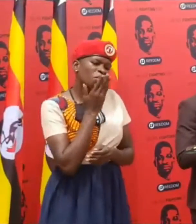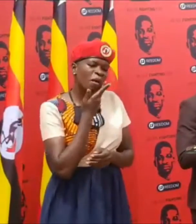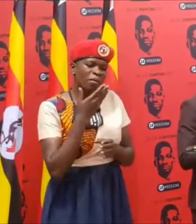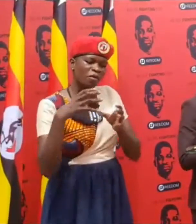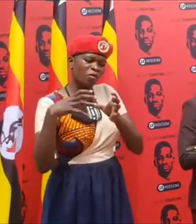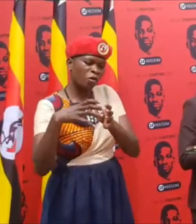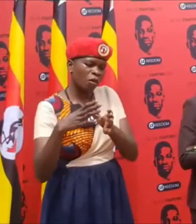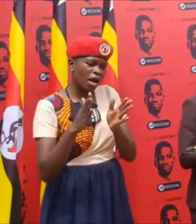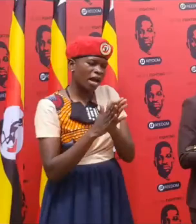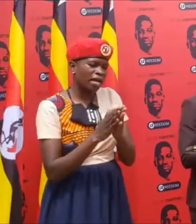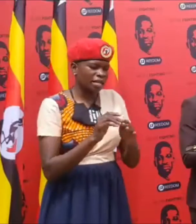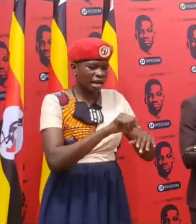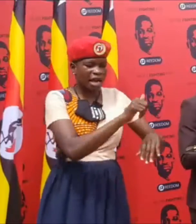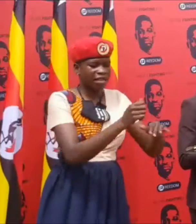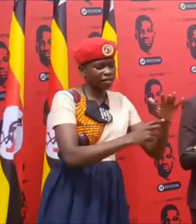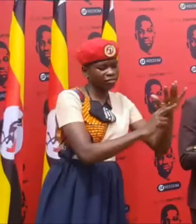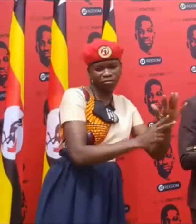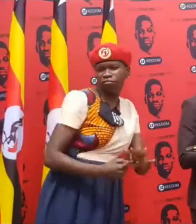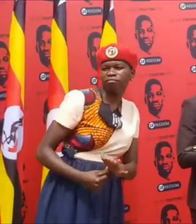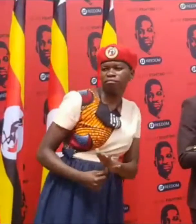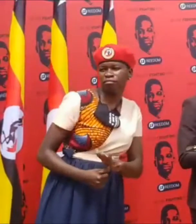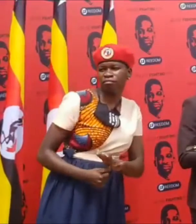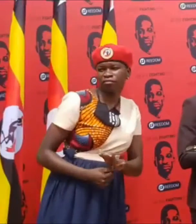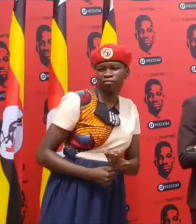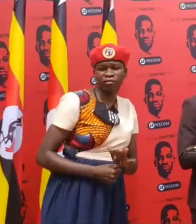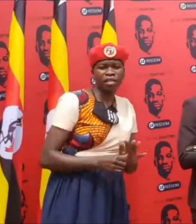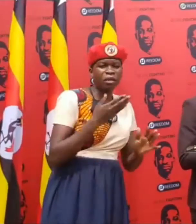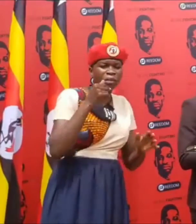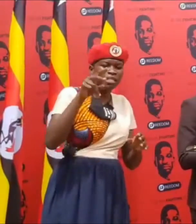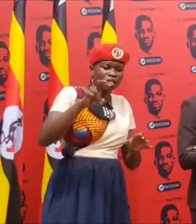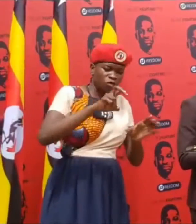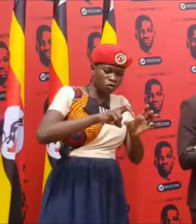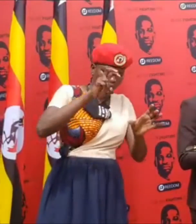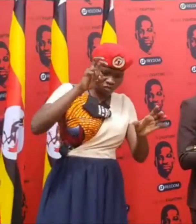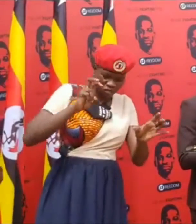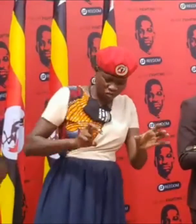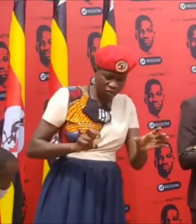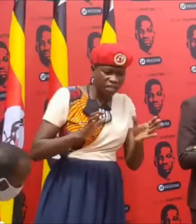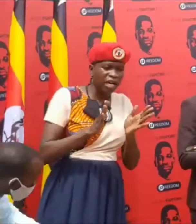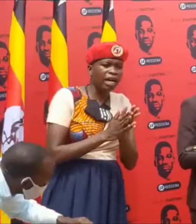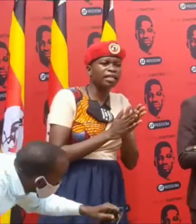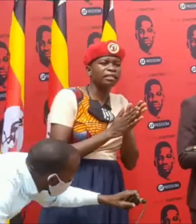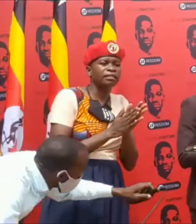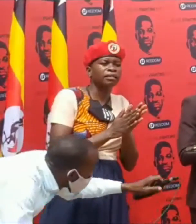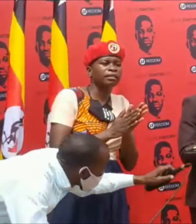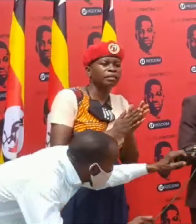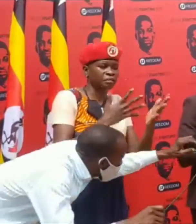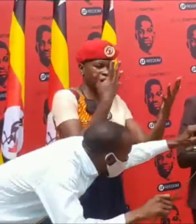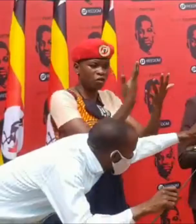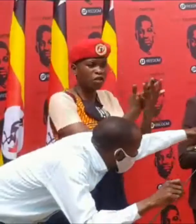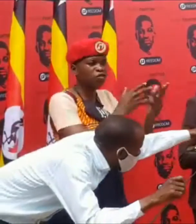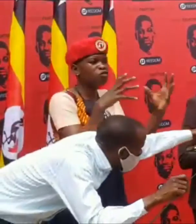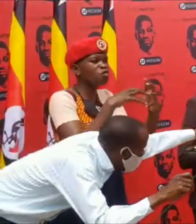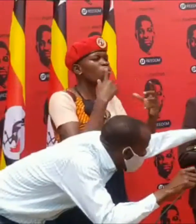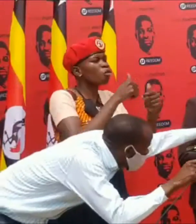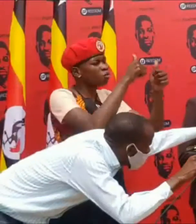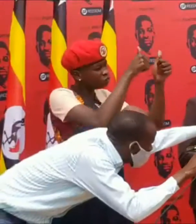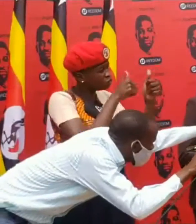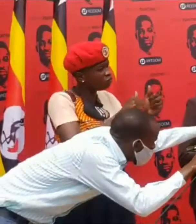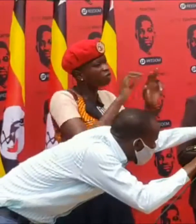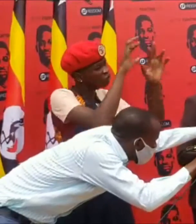tubasoomooza ffe nga NUP, muveeyo okuvumirira abo abawanula ebifaananyi bya flag bearer waffe ku bwa